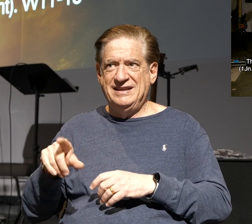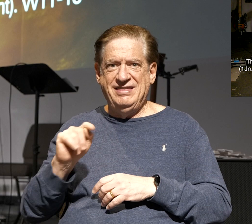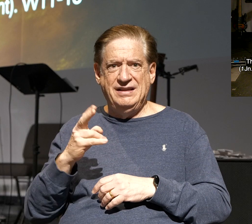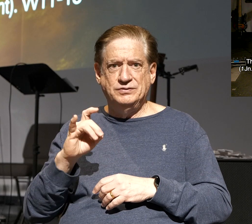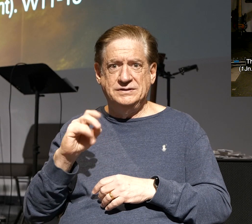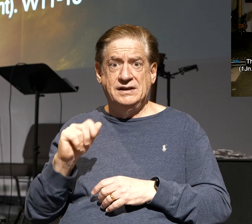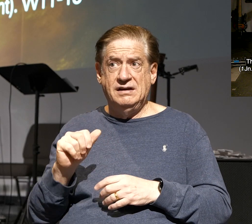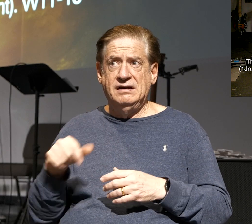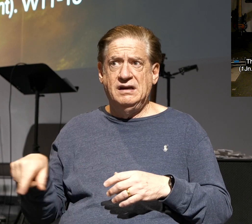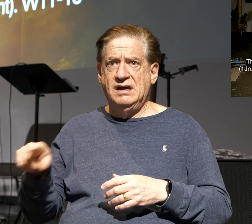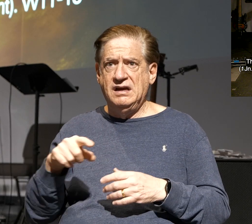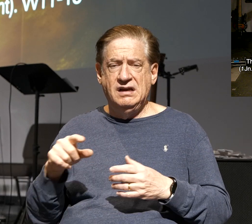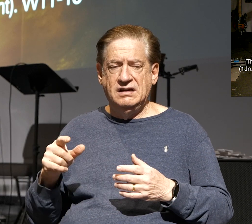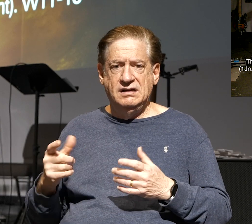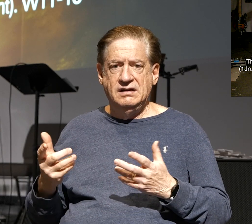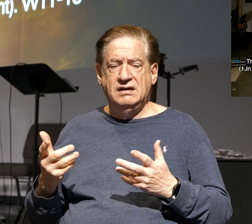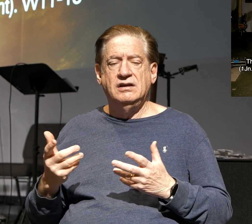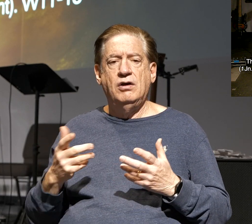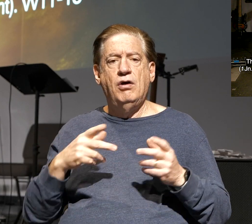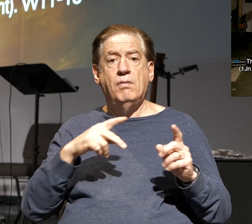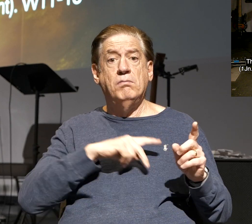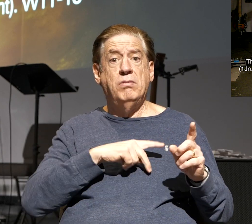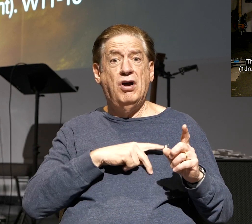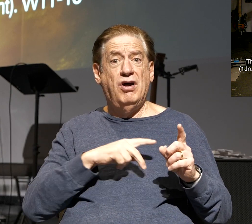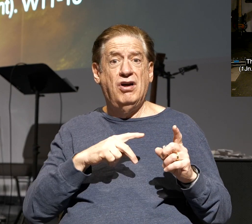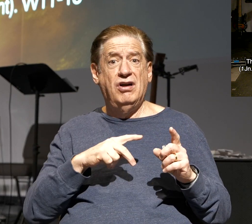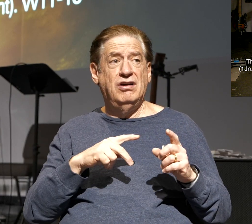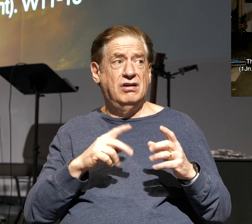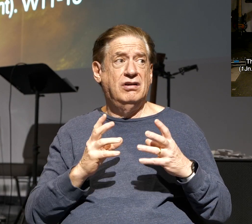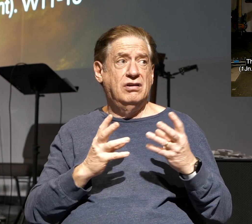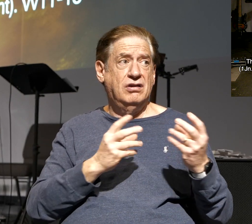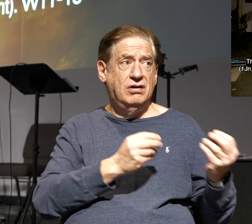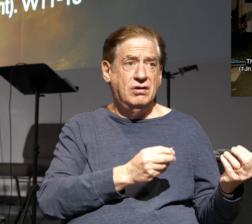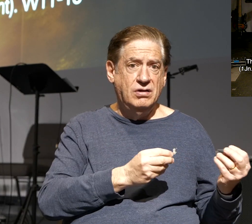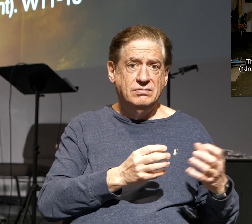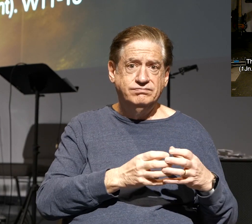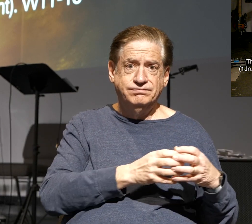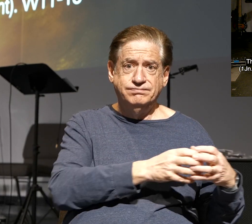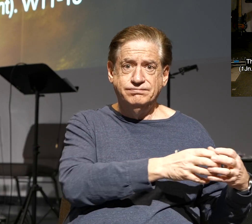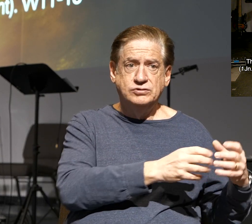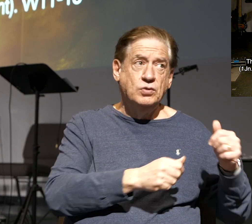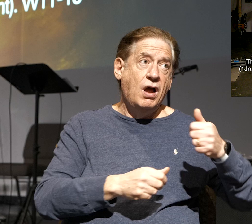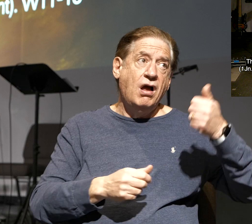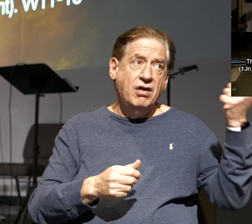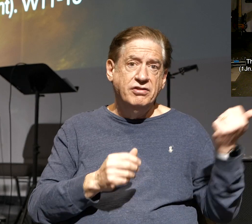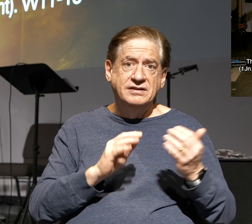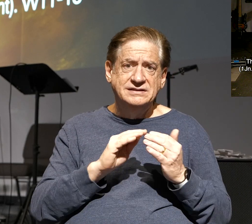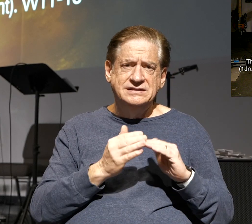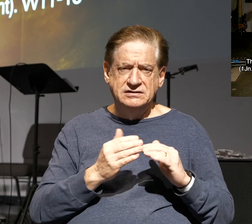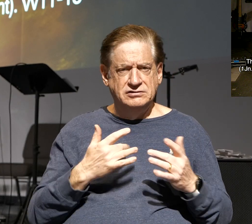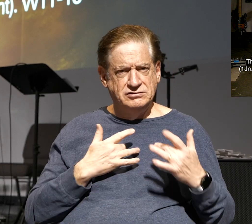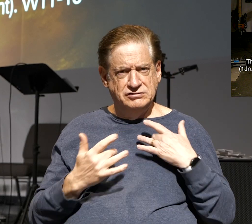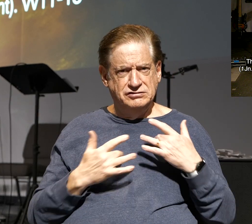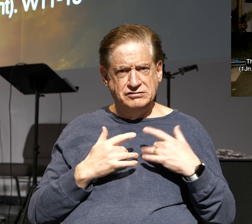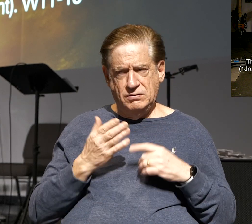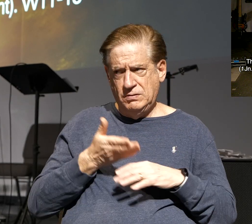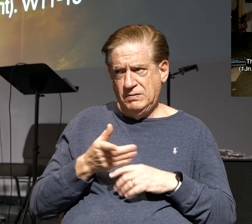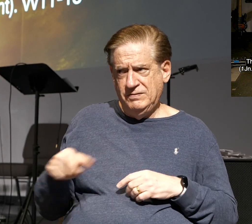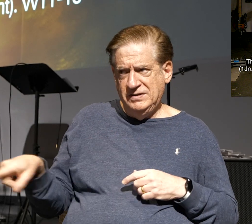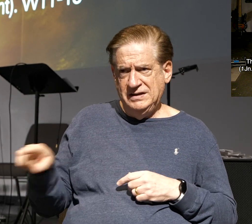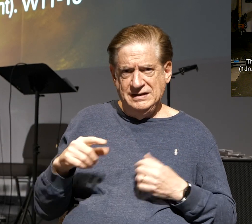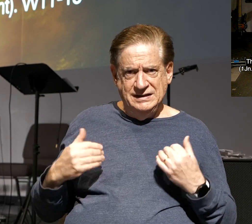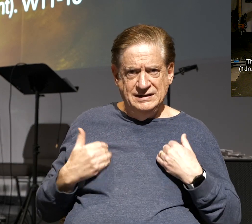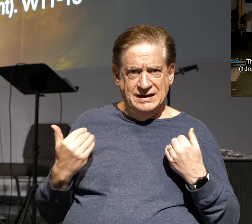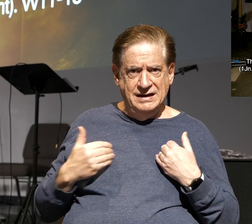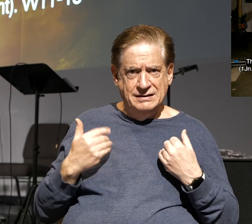so, as Paul is going with his missionary team to other cities, he's concerned about these young believers.